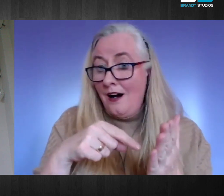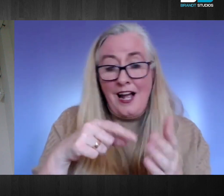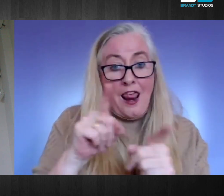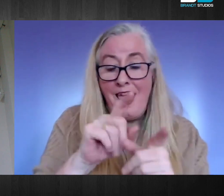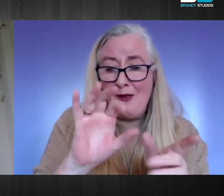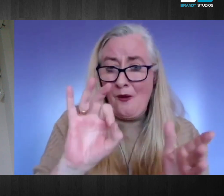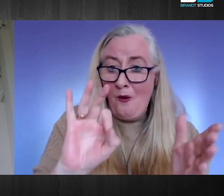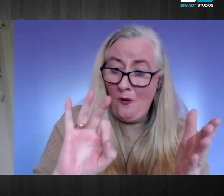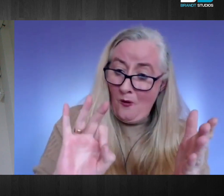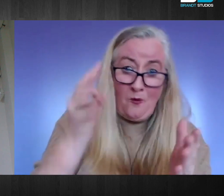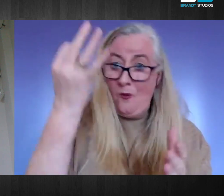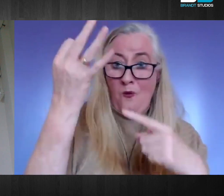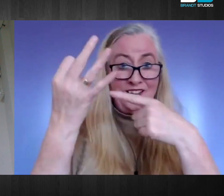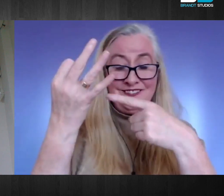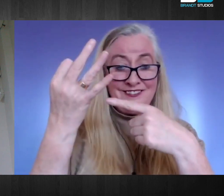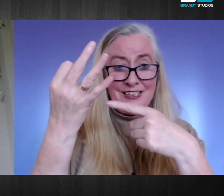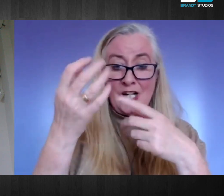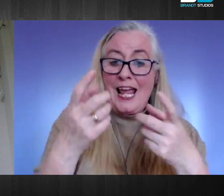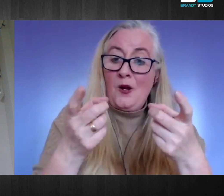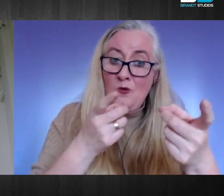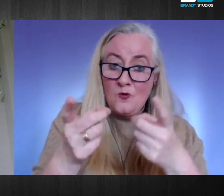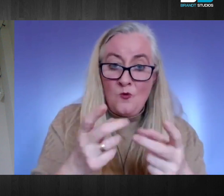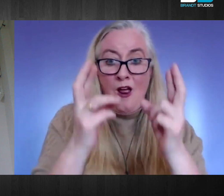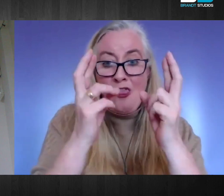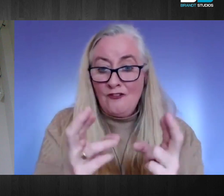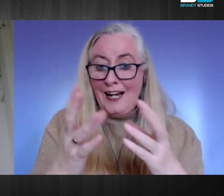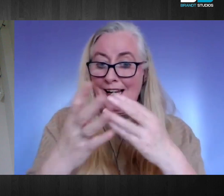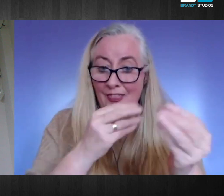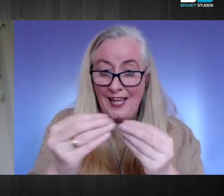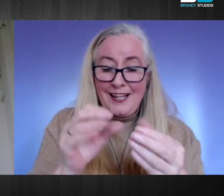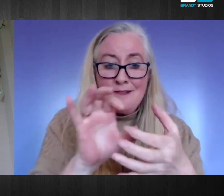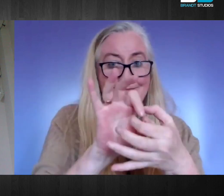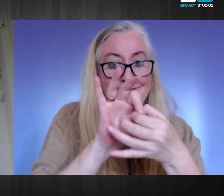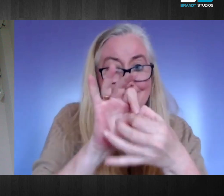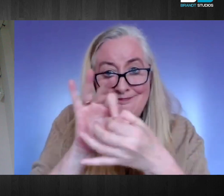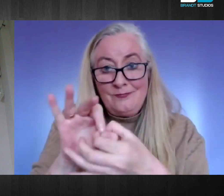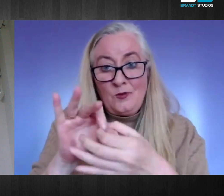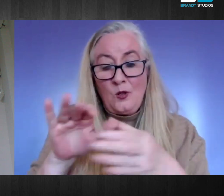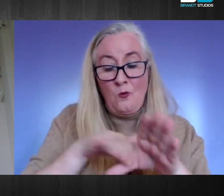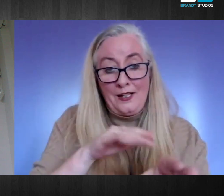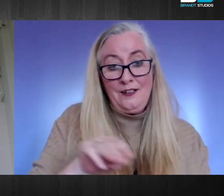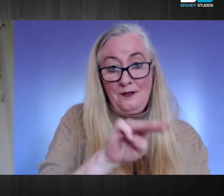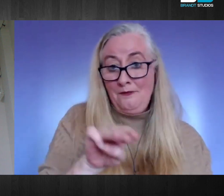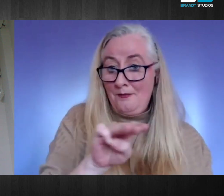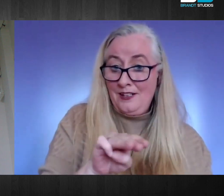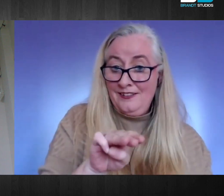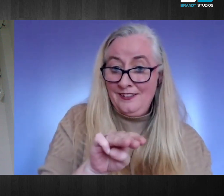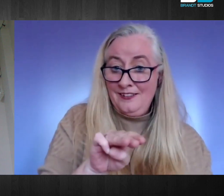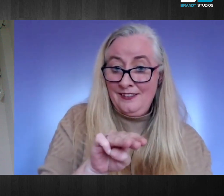do the right thing and engage the public. Now, the public advisory